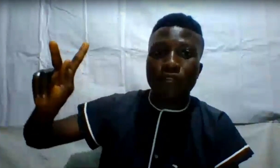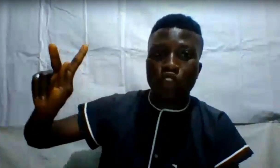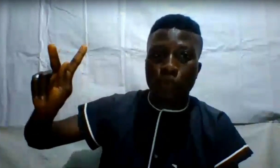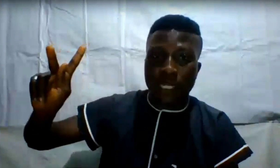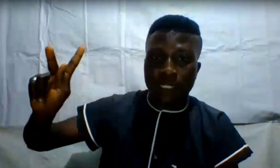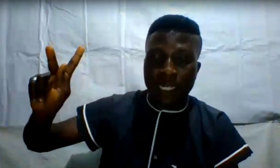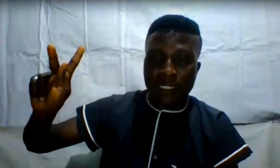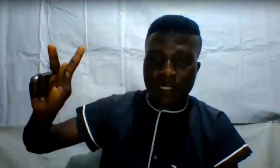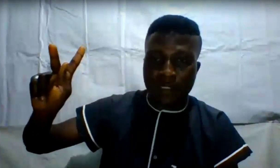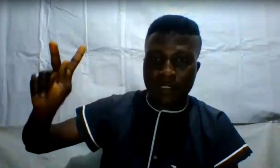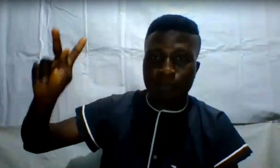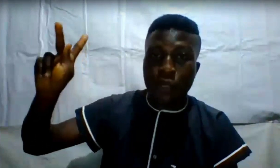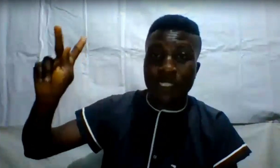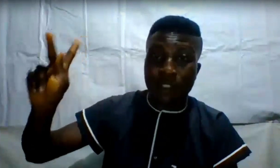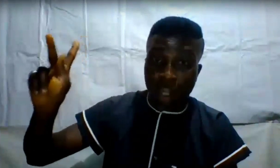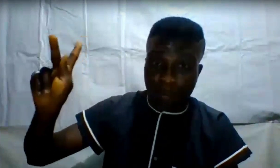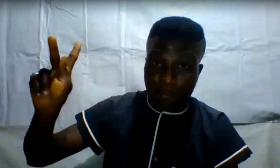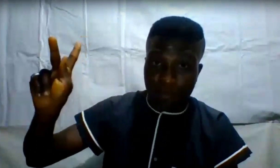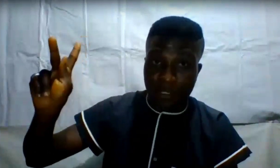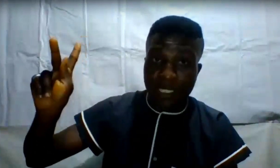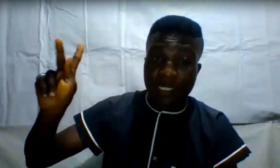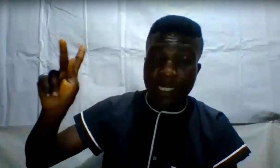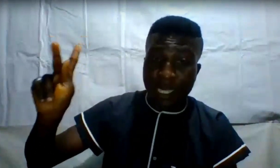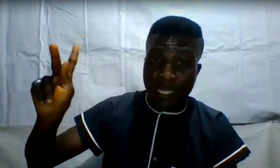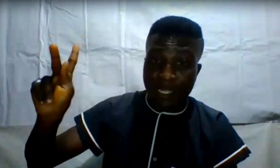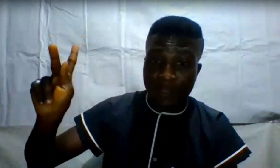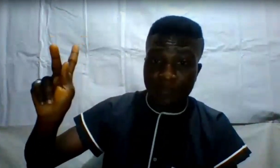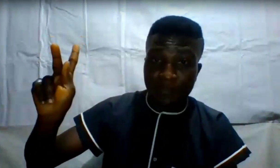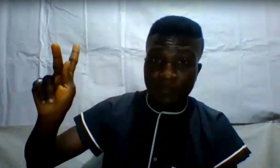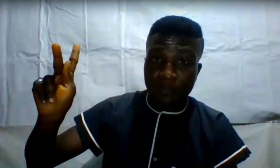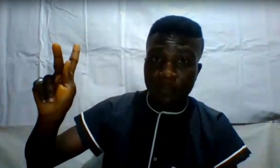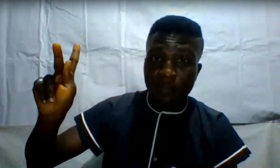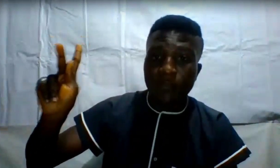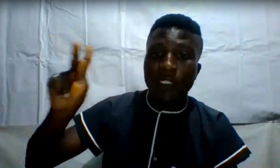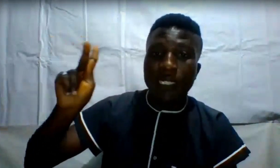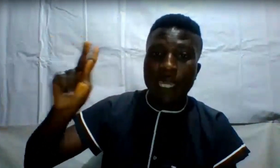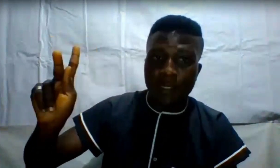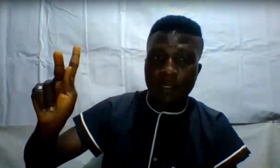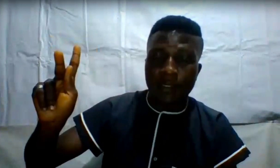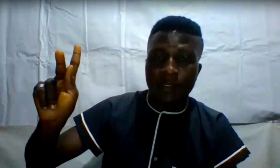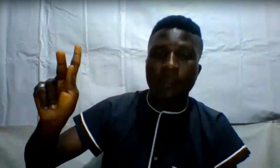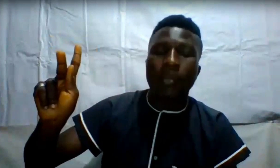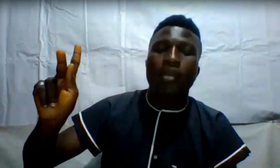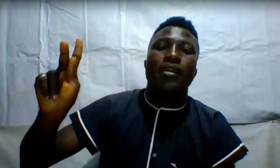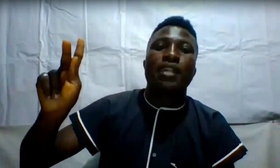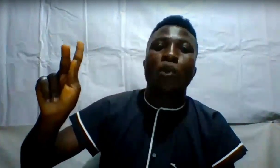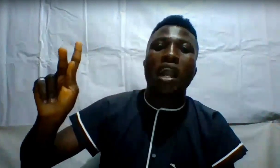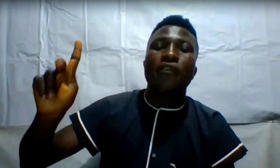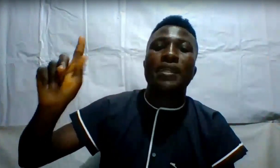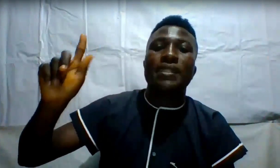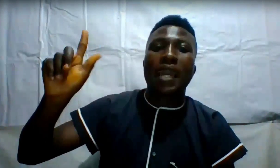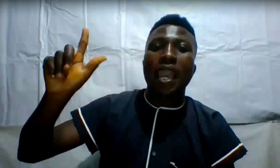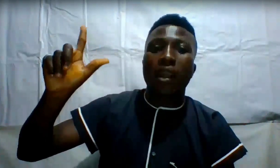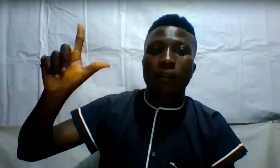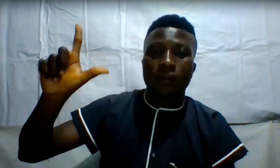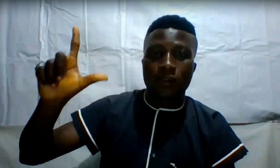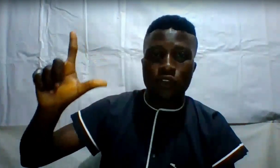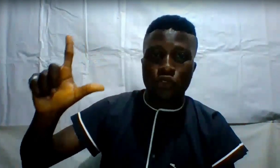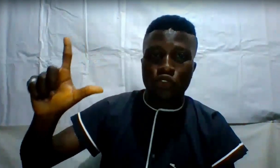up, letter K. K. Then we have letter L. You try to form letter L just the way you